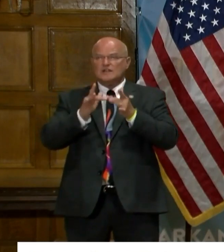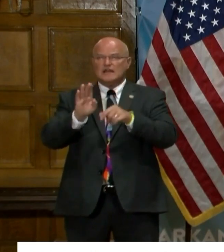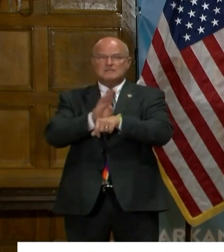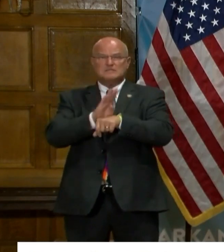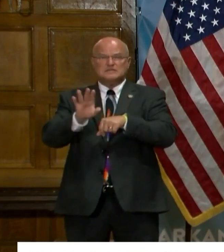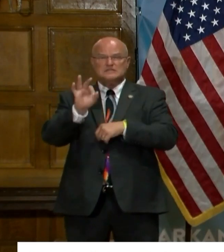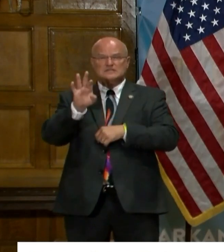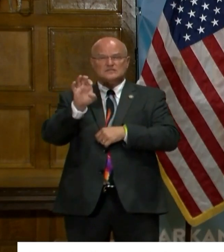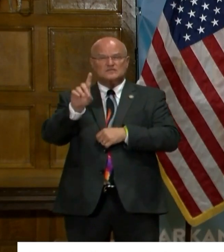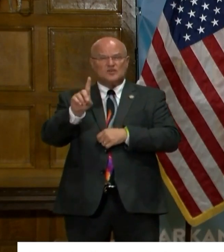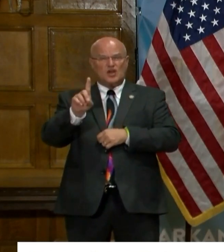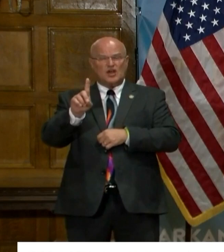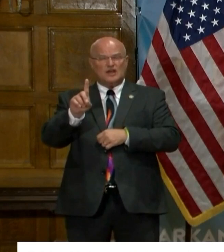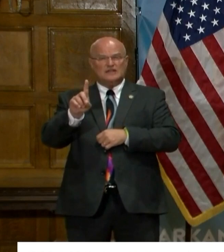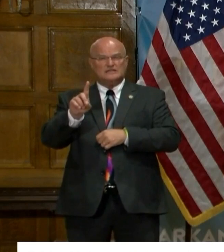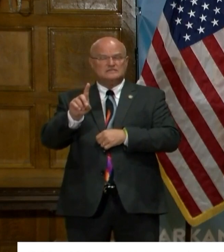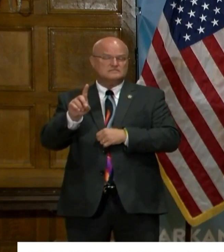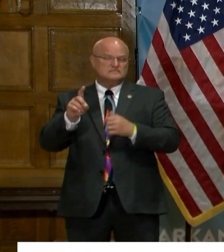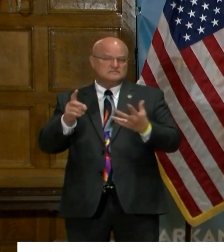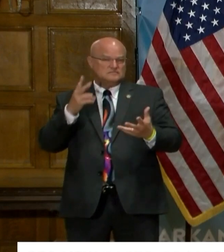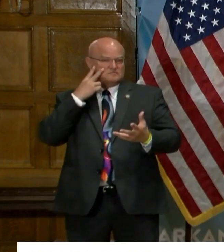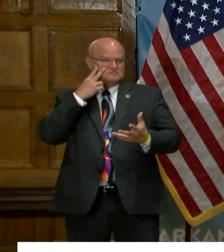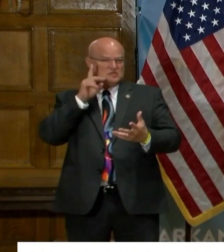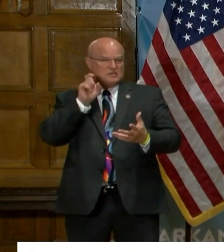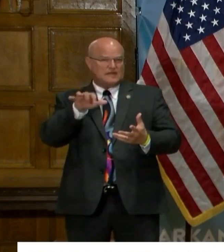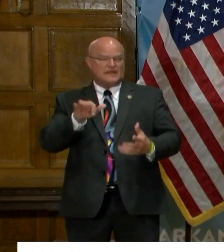business fraud of this type against Arkansans?